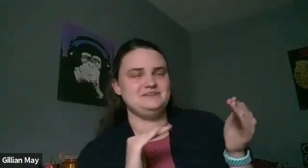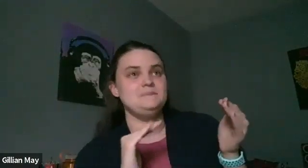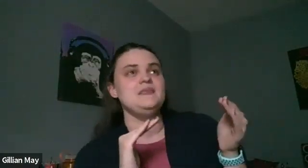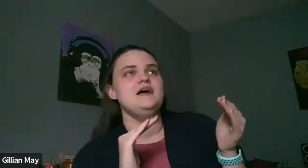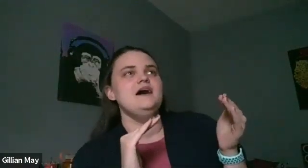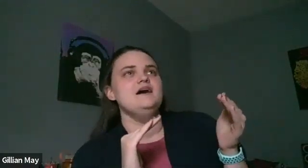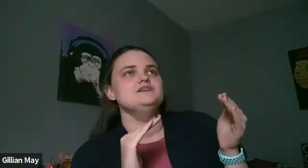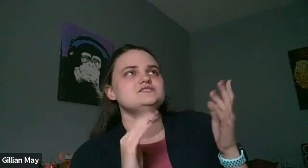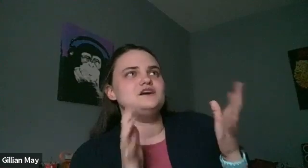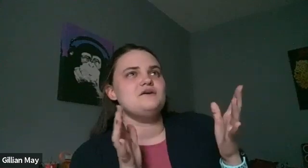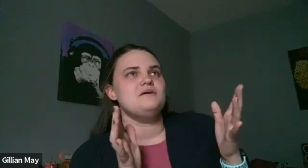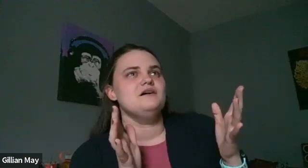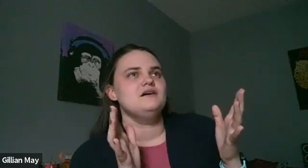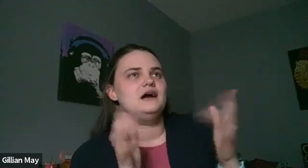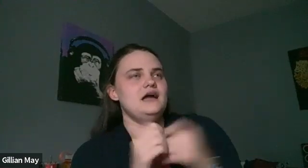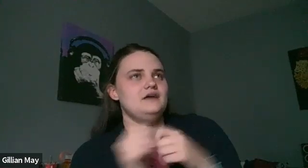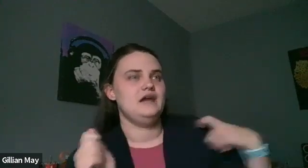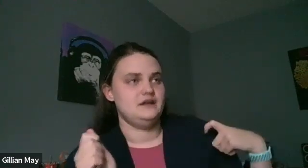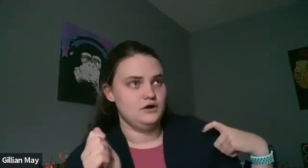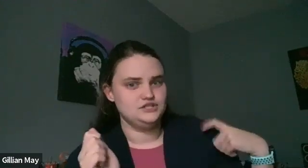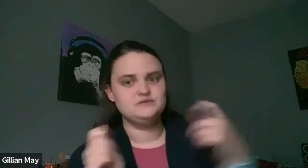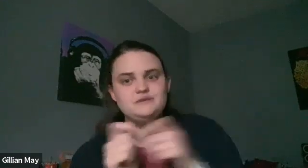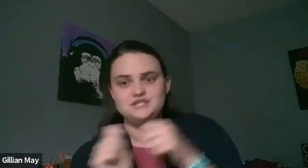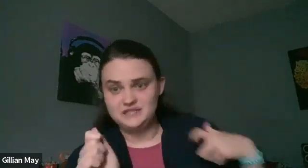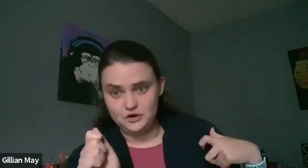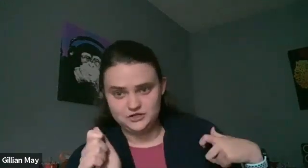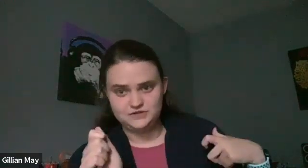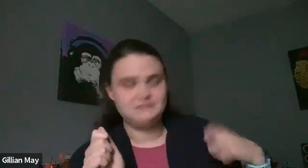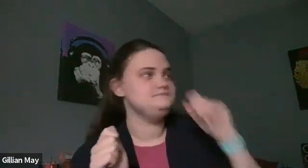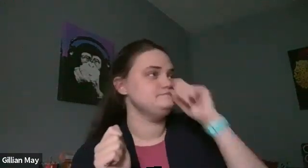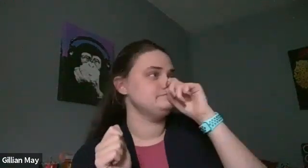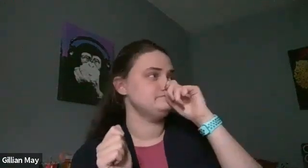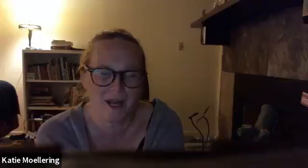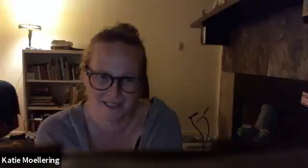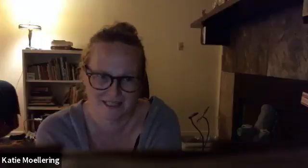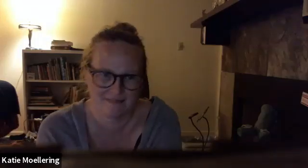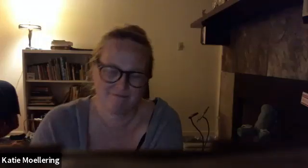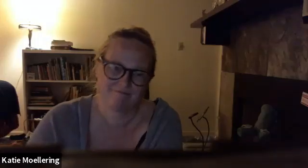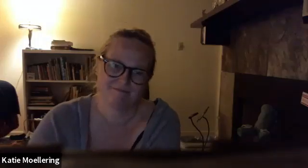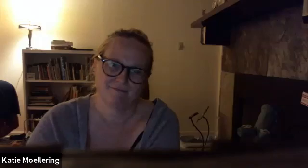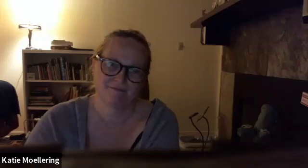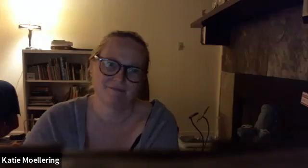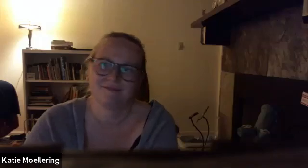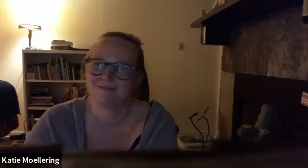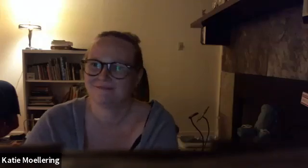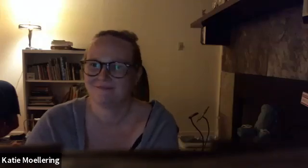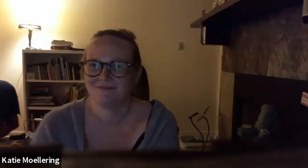it. So we had archery. We just did archery. Robotics, that's the one.